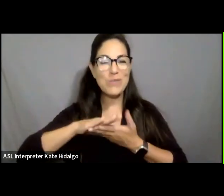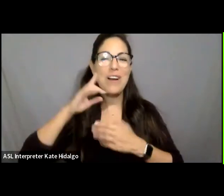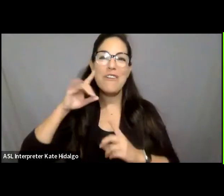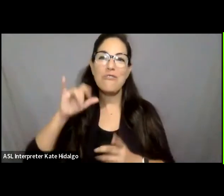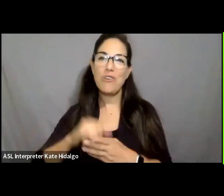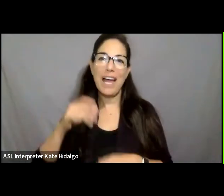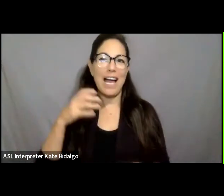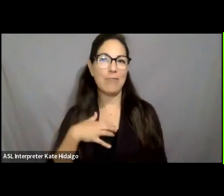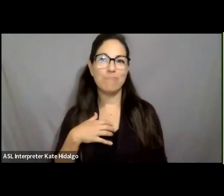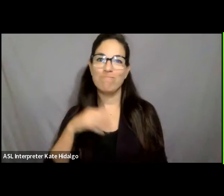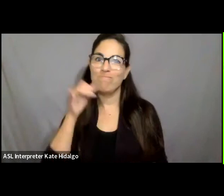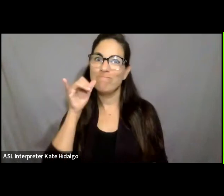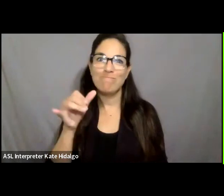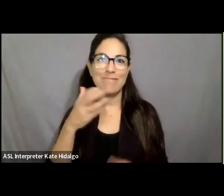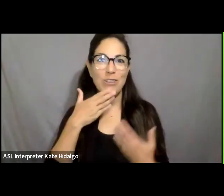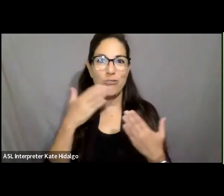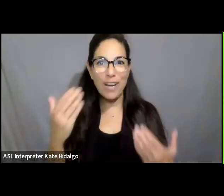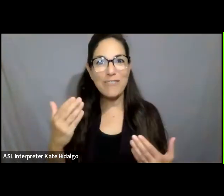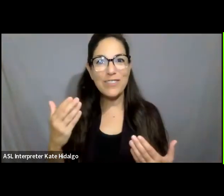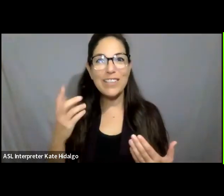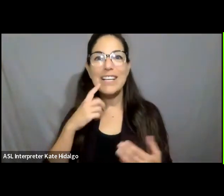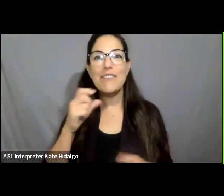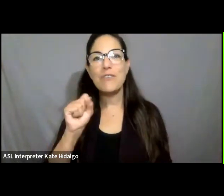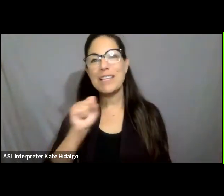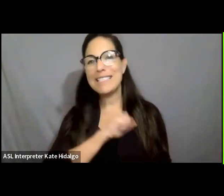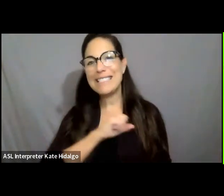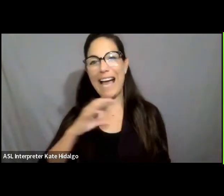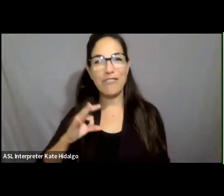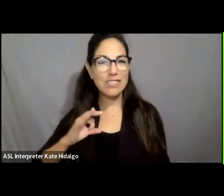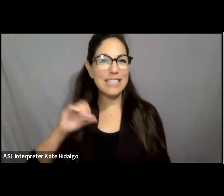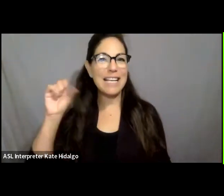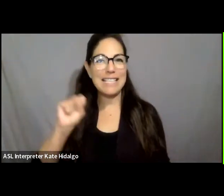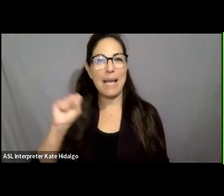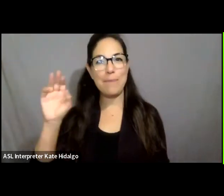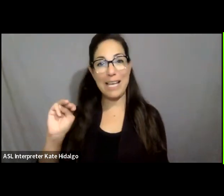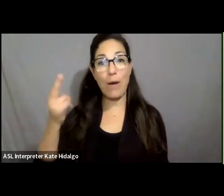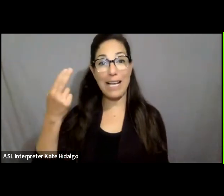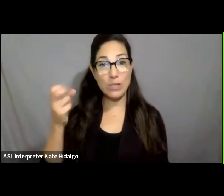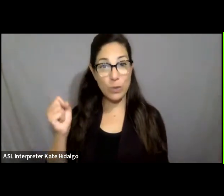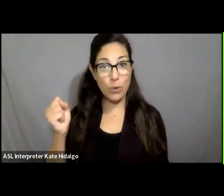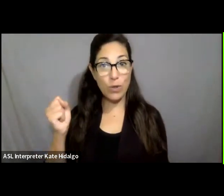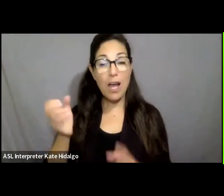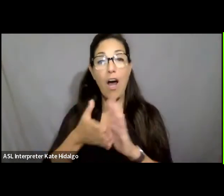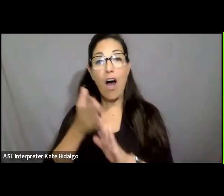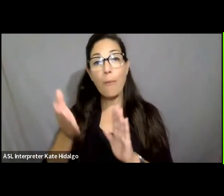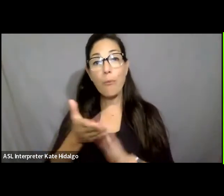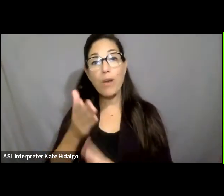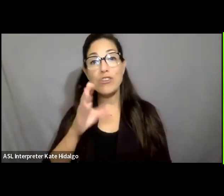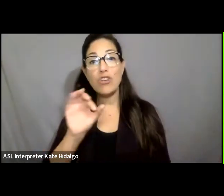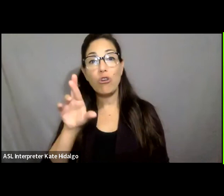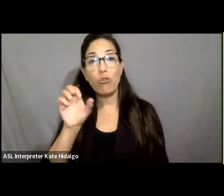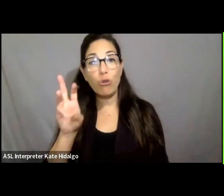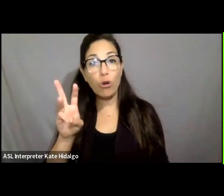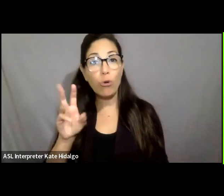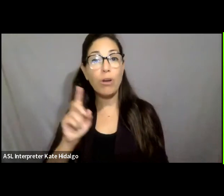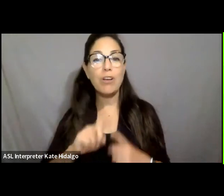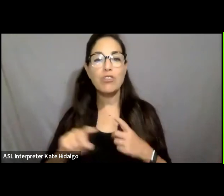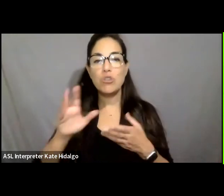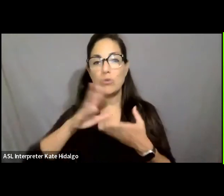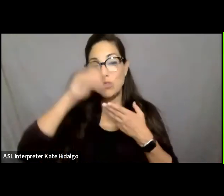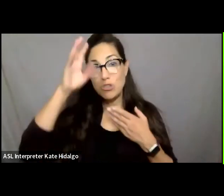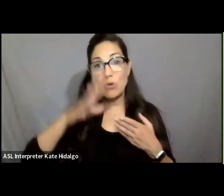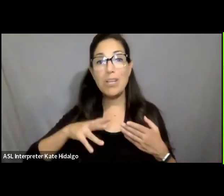ever grateful to the faculty at San Mateo High School, from our operations crew to student nutrition and every one